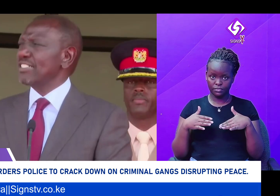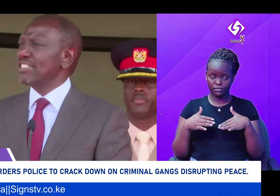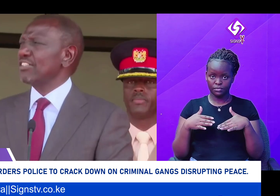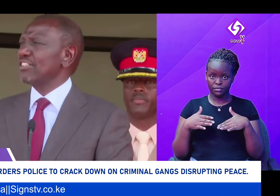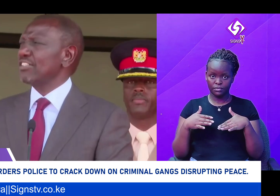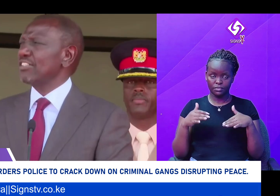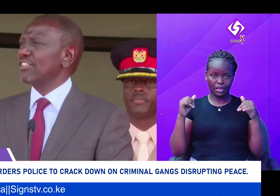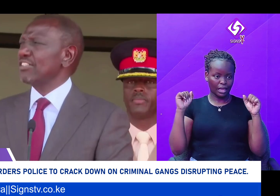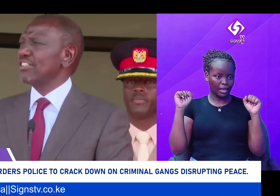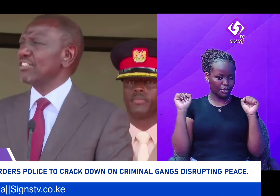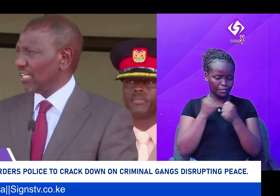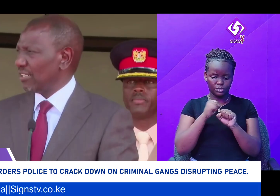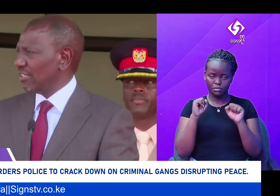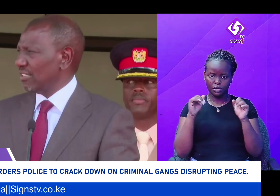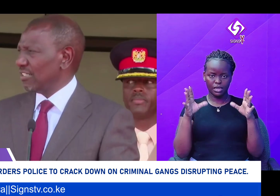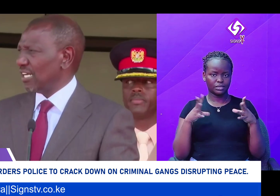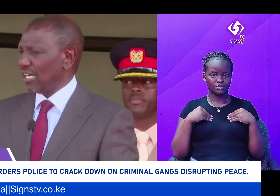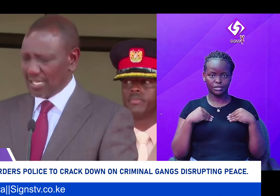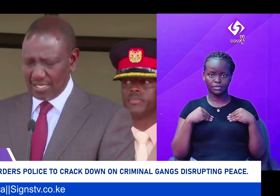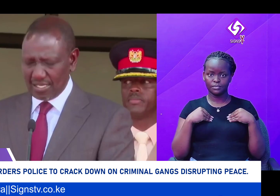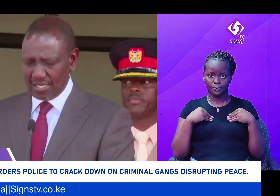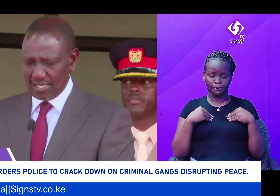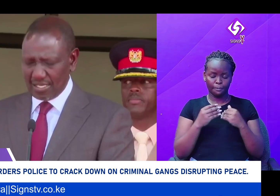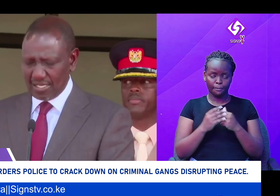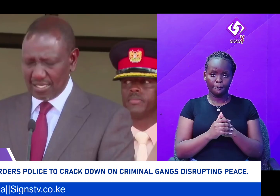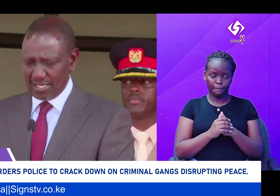hatuwezi kukubali, na